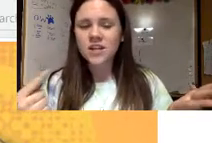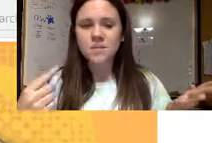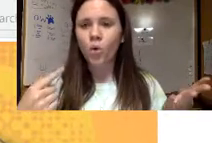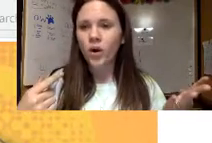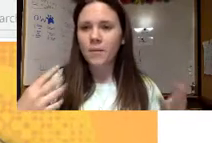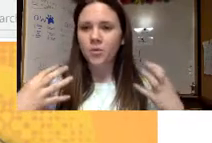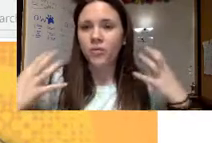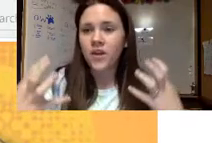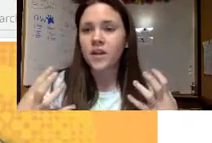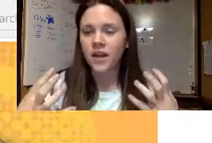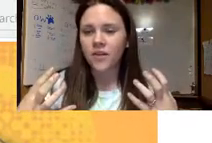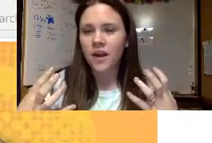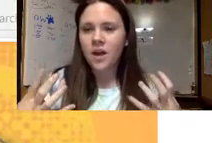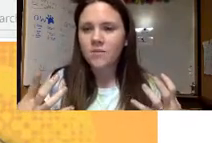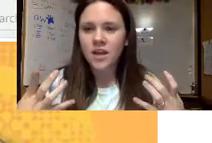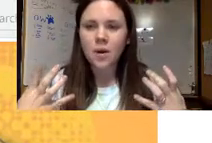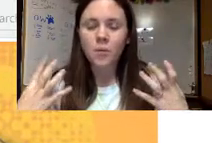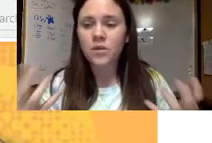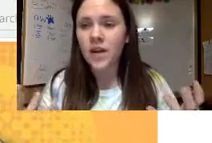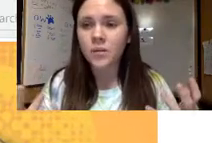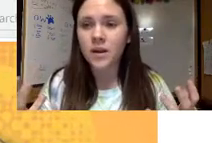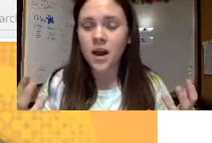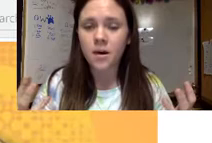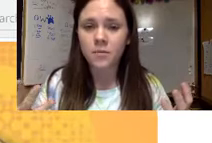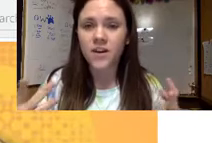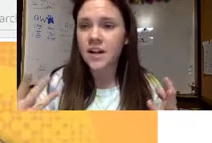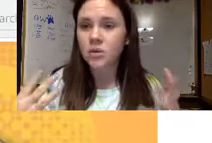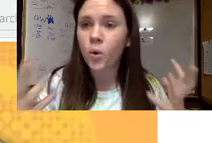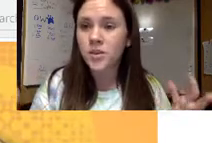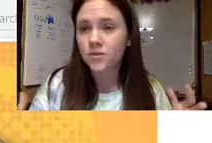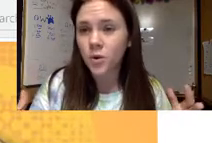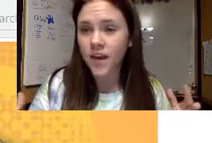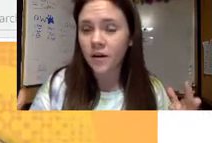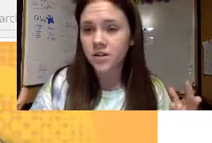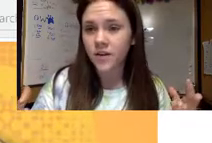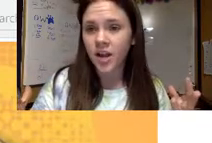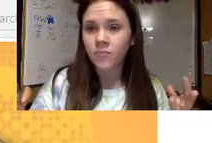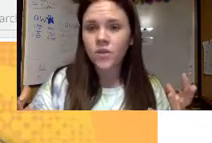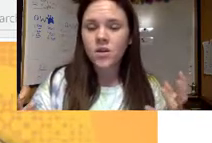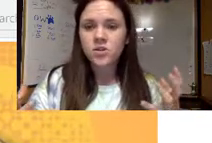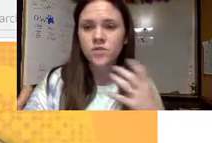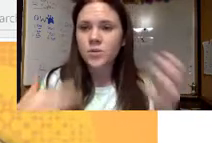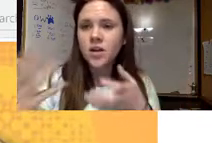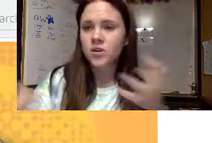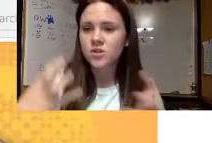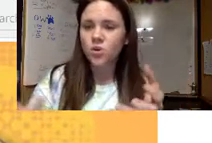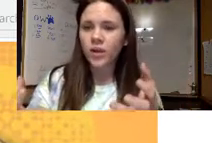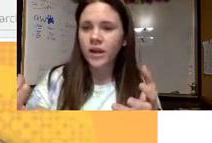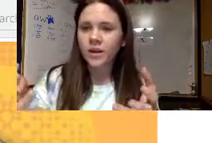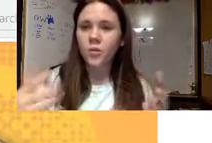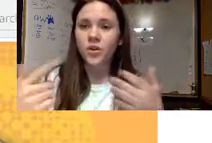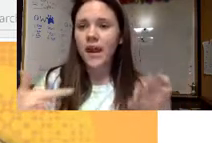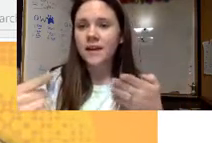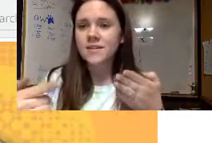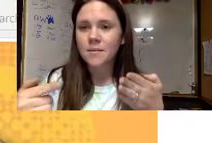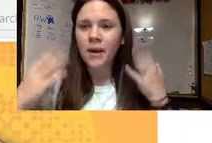much of that's important about the feeling, right? Think about when we read, we find out the point of view of a character, right? So if someone's telling you the story